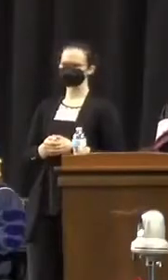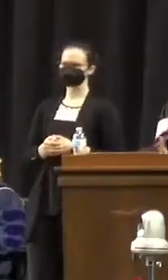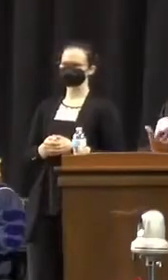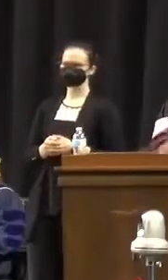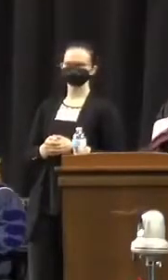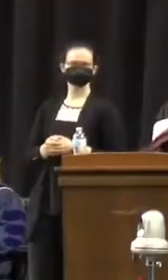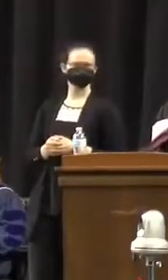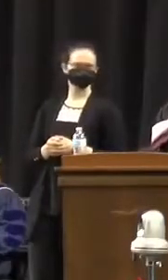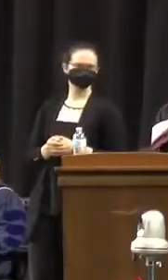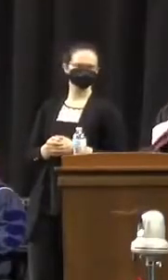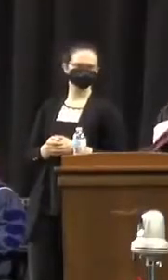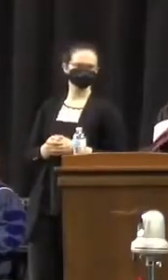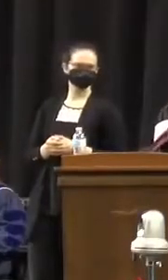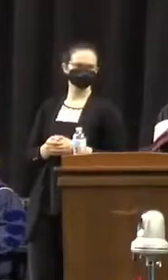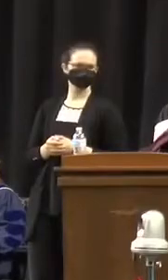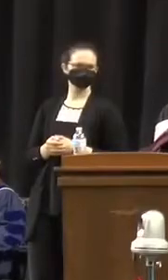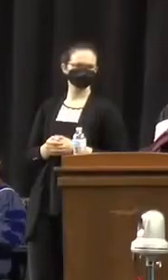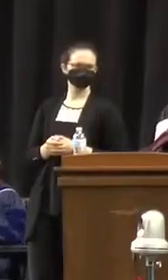Julian,